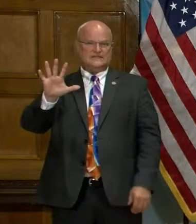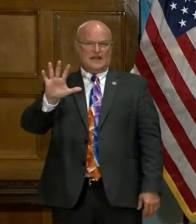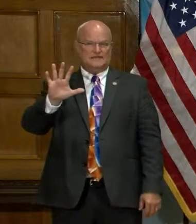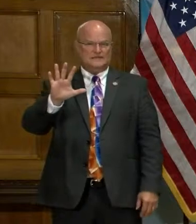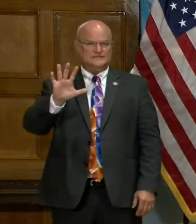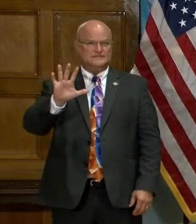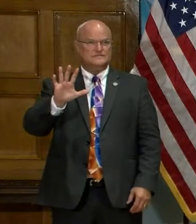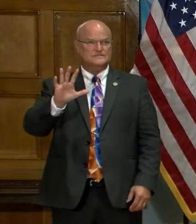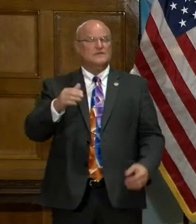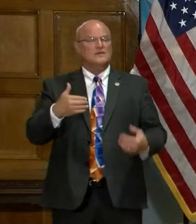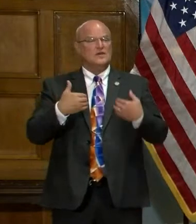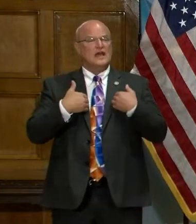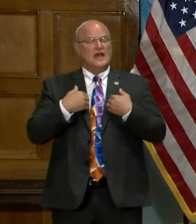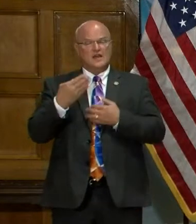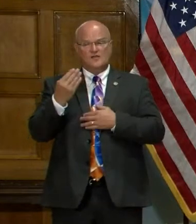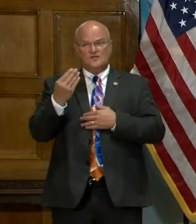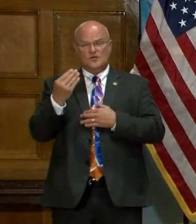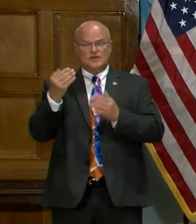265. We've had